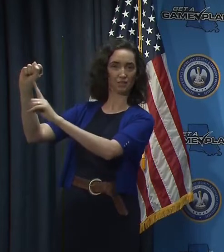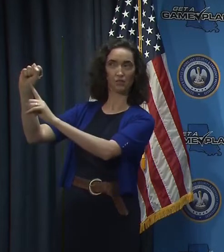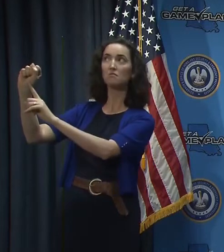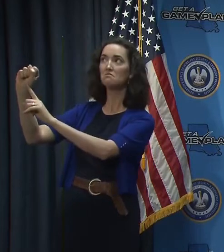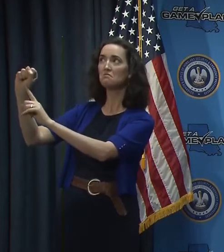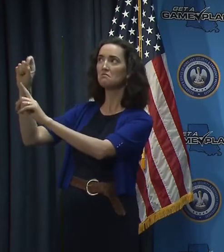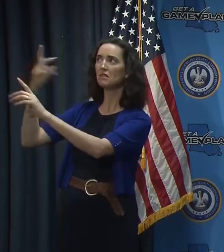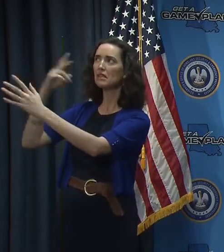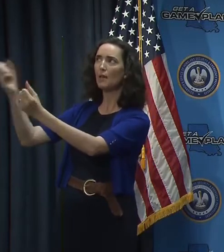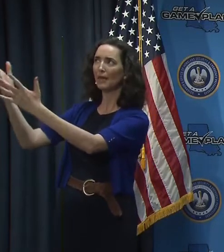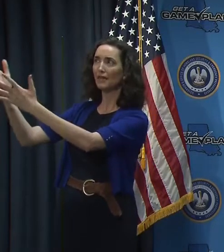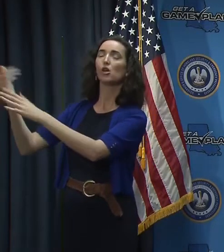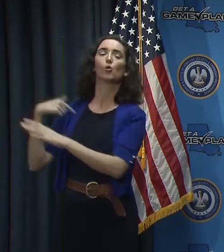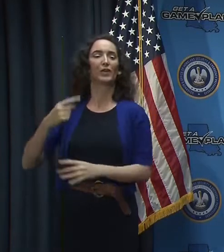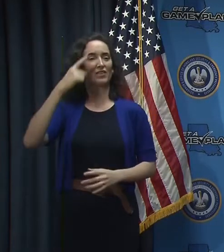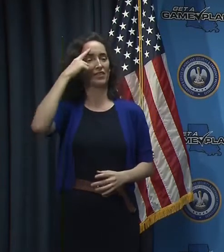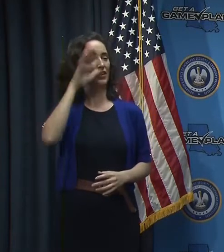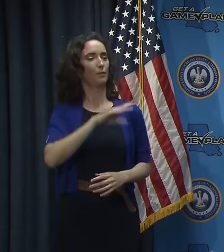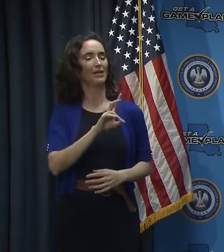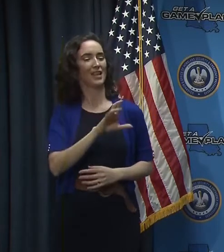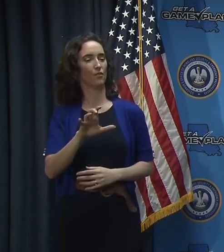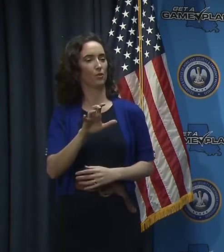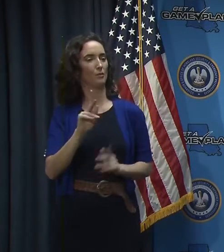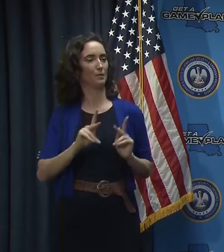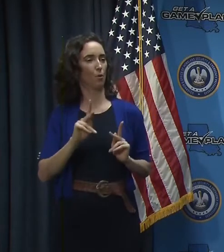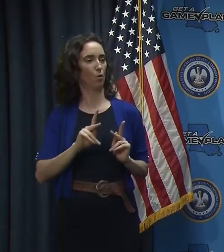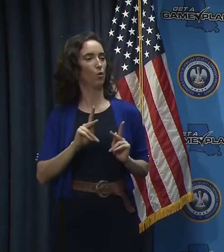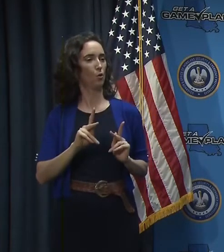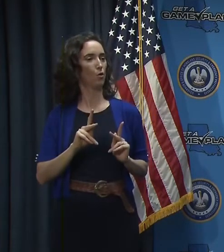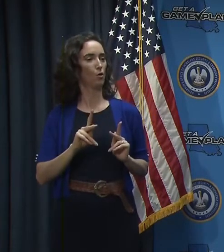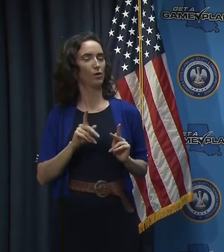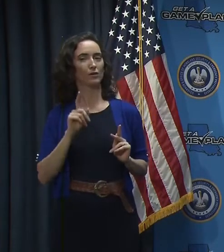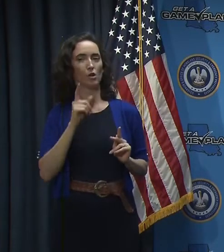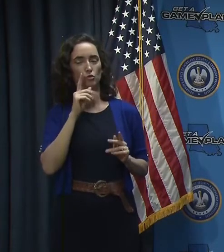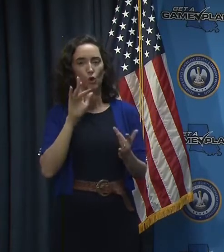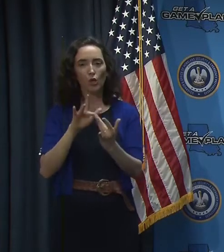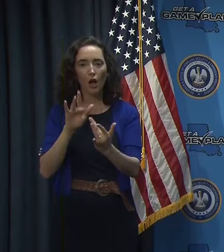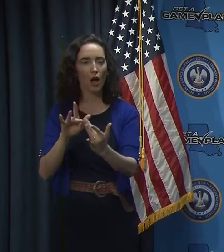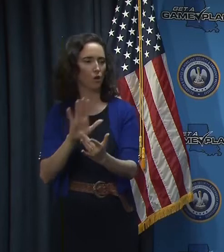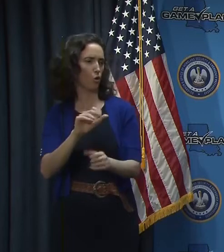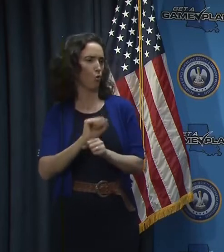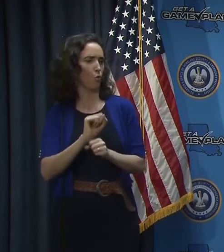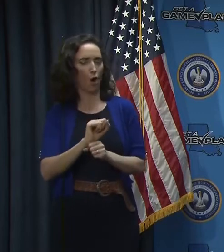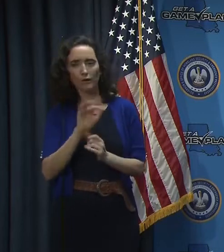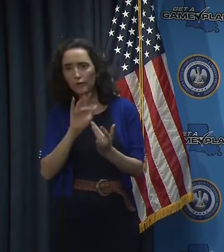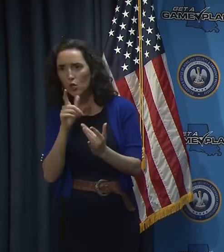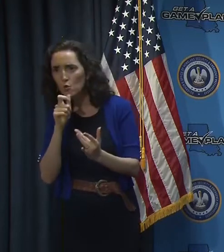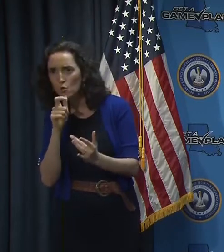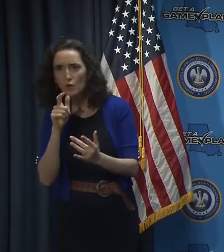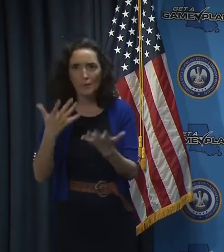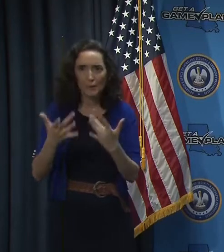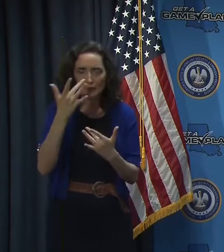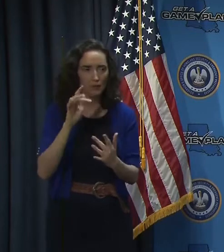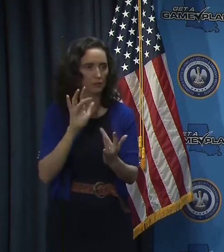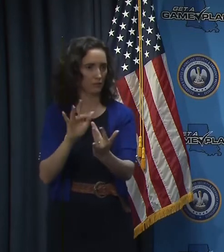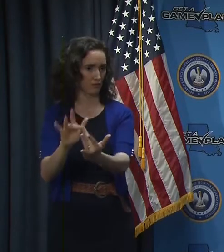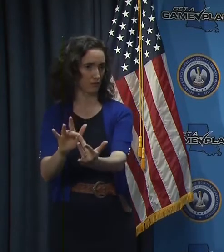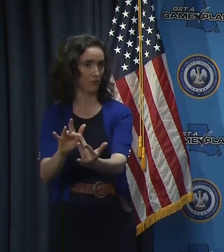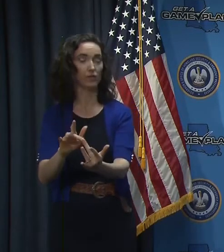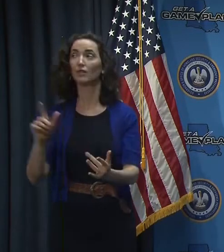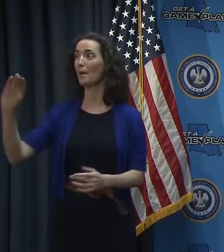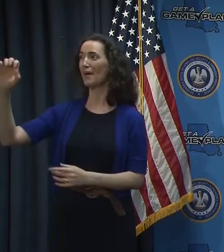700 contact tracers. I'll say that's Massachusetts population density. We also think it may be less. One of the points that our epidemiologist made is that the